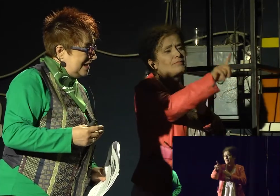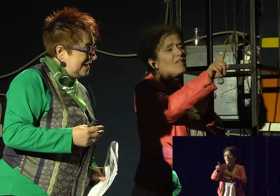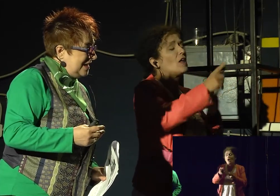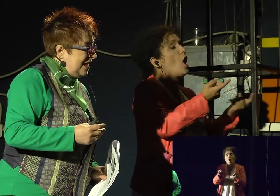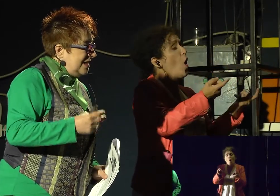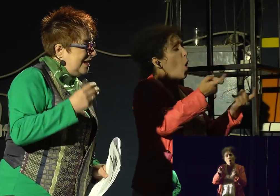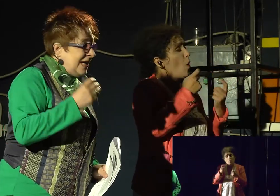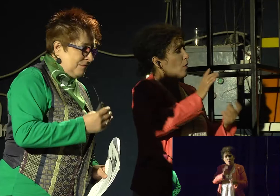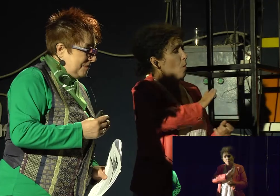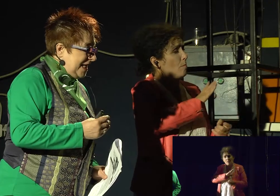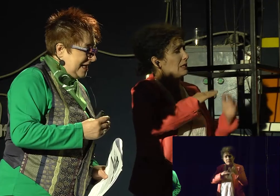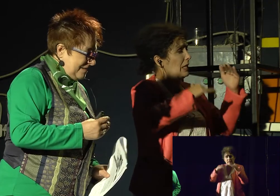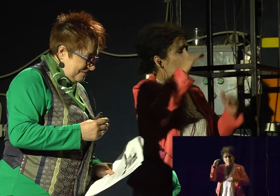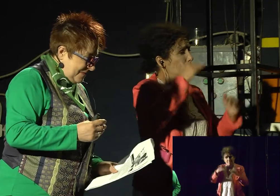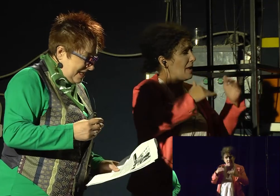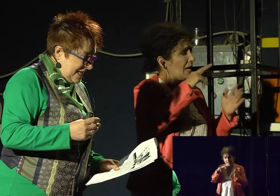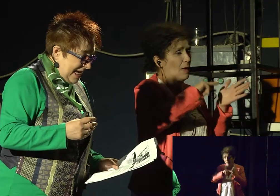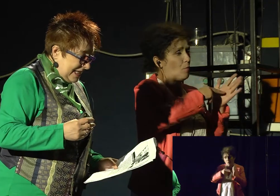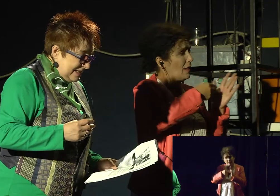policy in Romania.